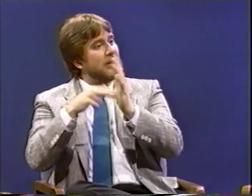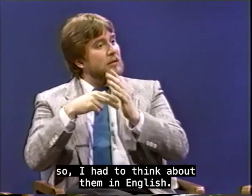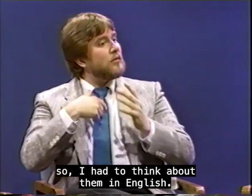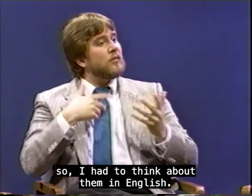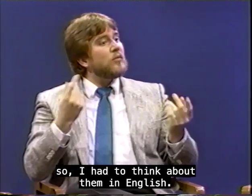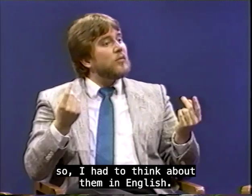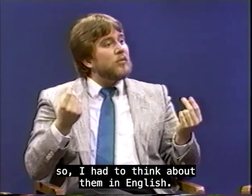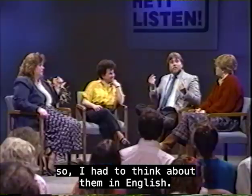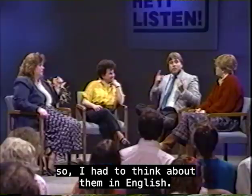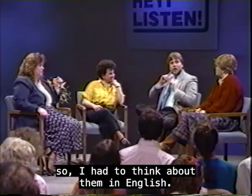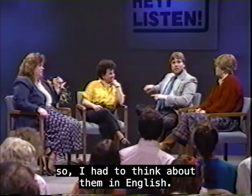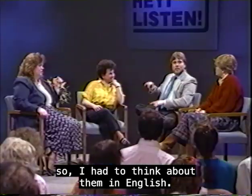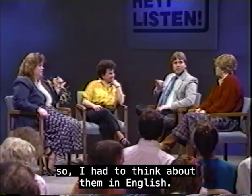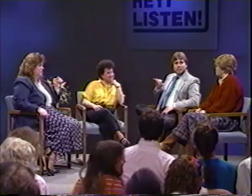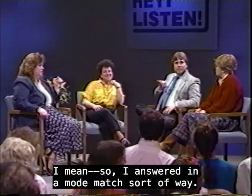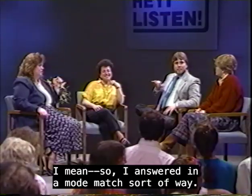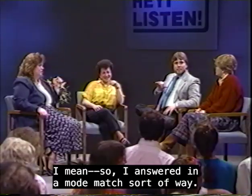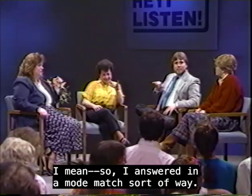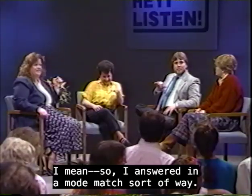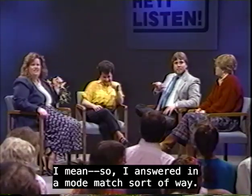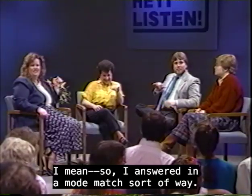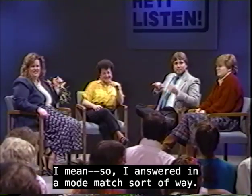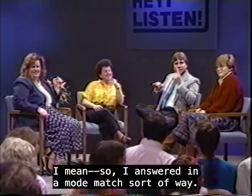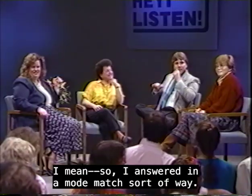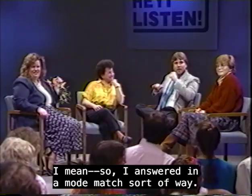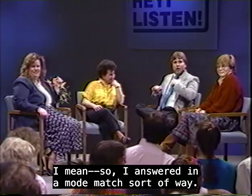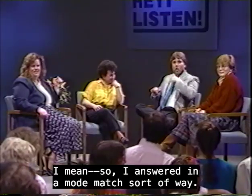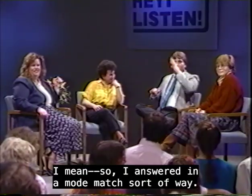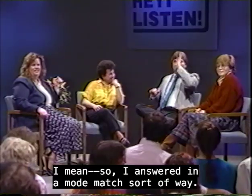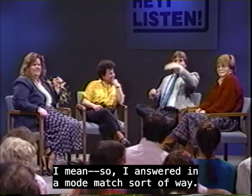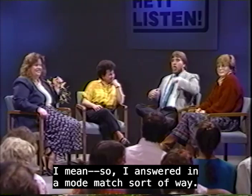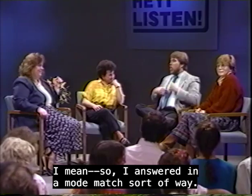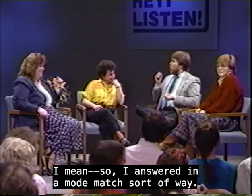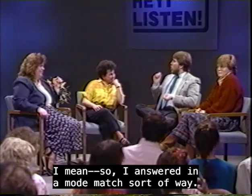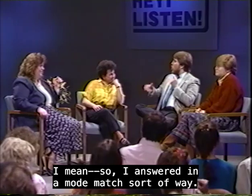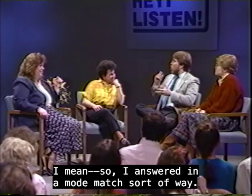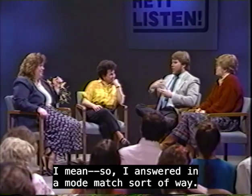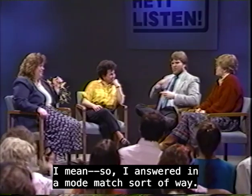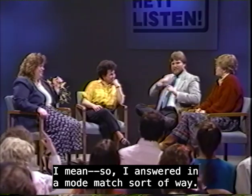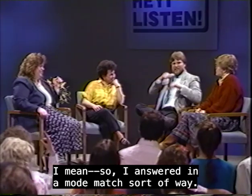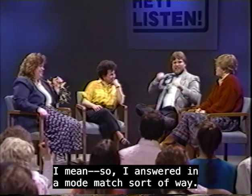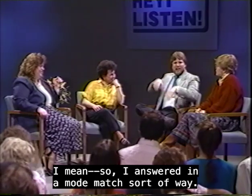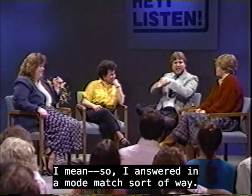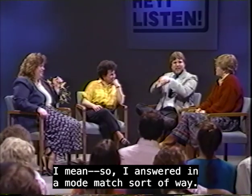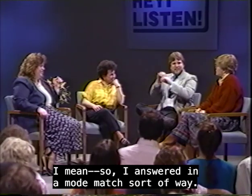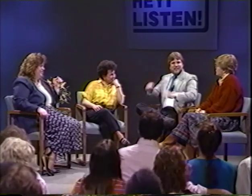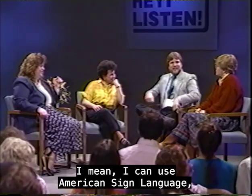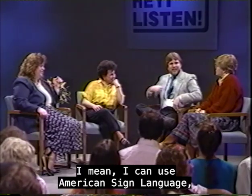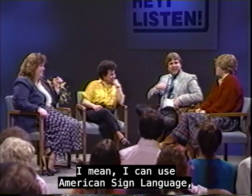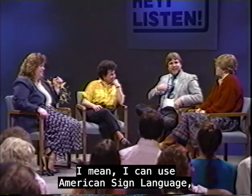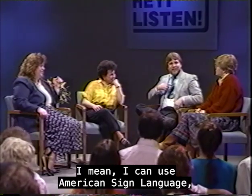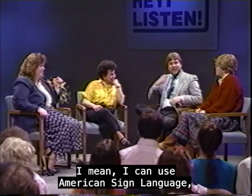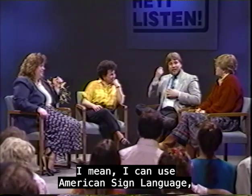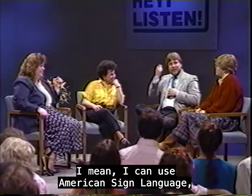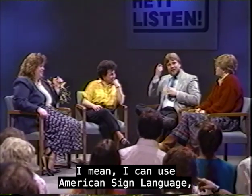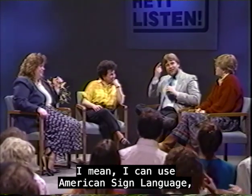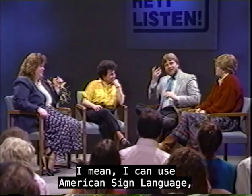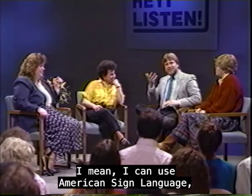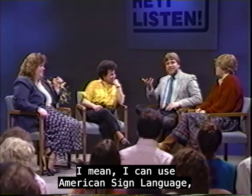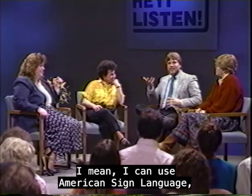so I had to think about them in English. So I answered in a mode match sort of way. I can use American Sign Language,